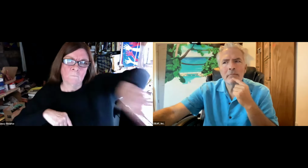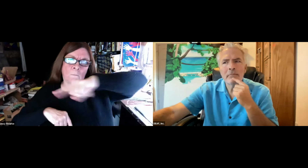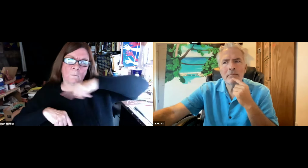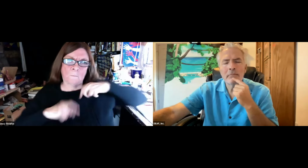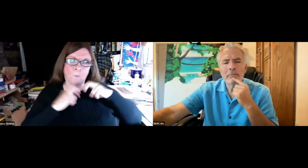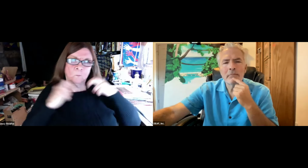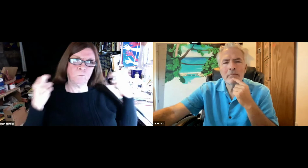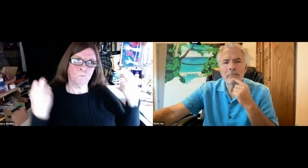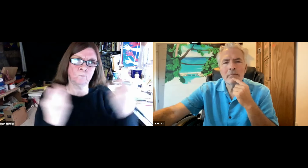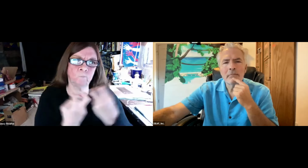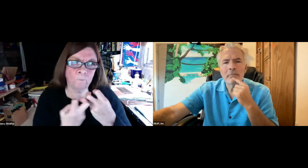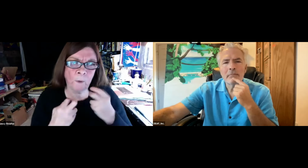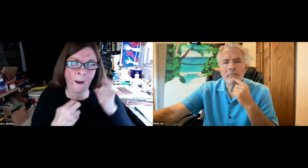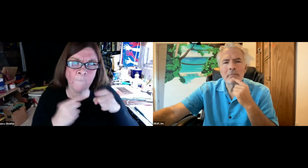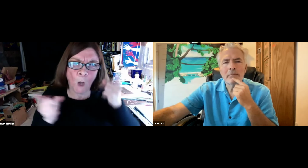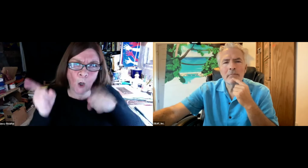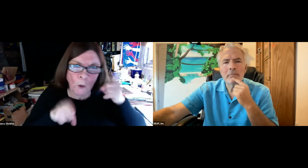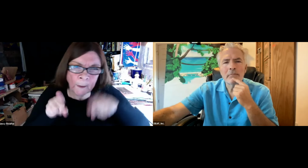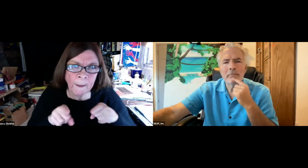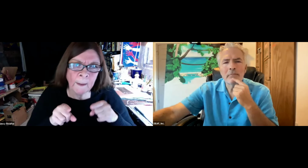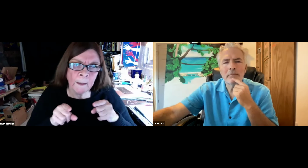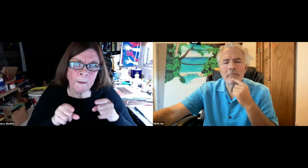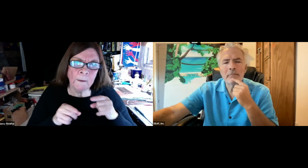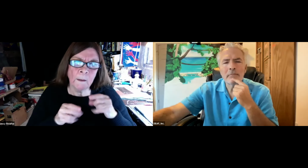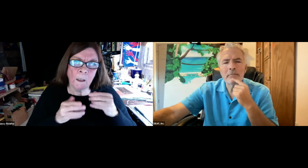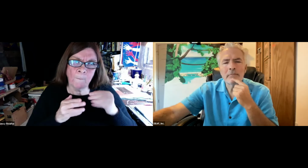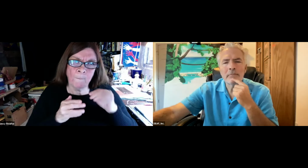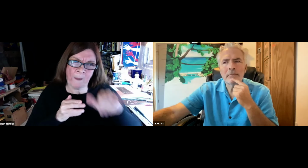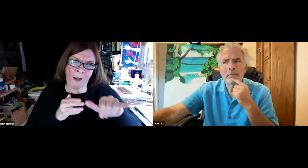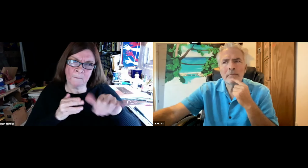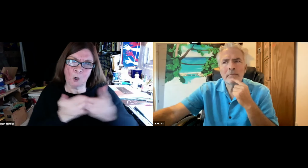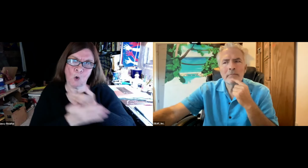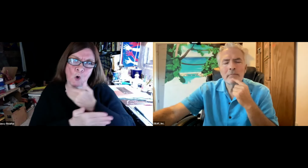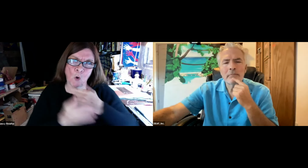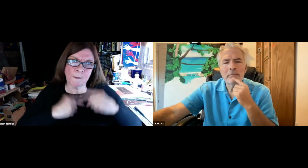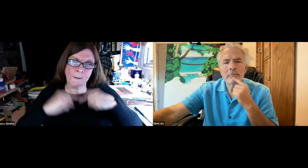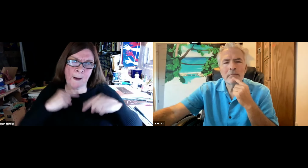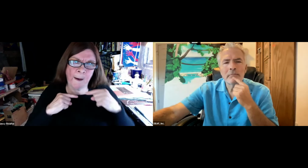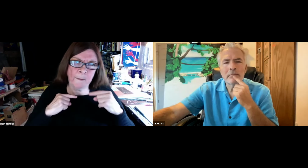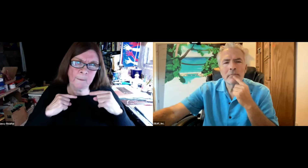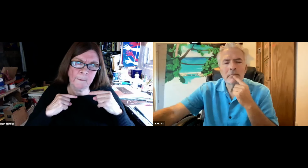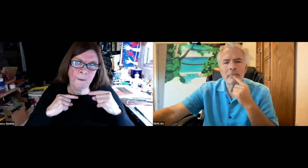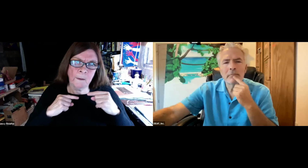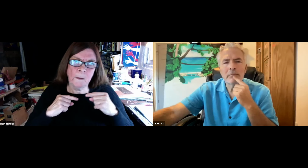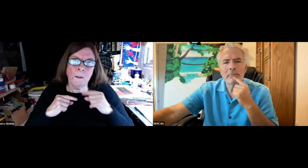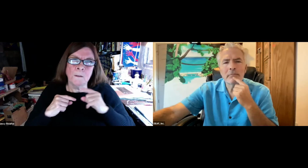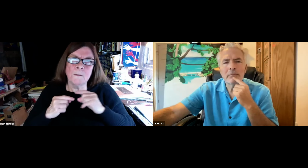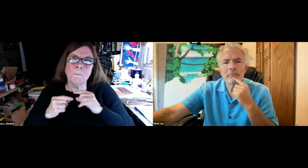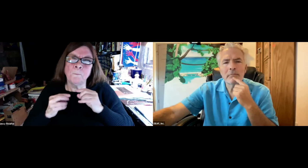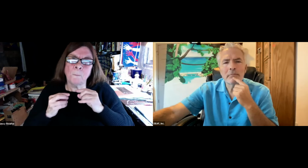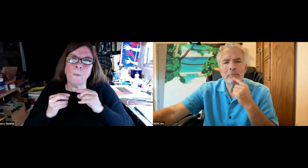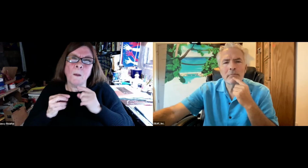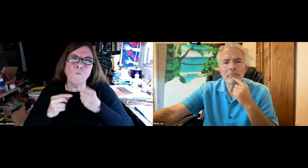developed. However, in order to do that, the deaf natives from the various tribes have to come to an agreement